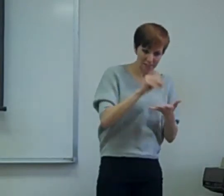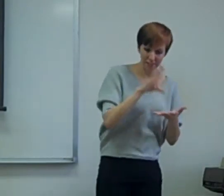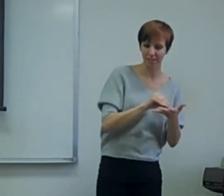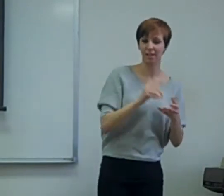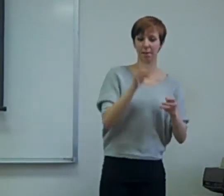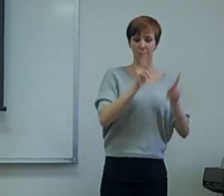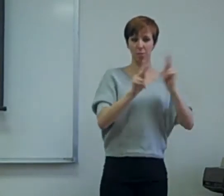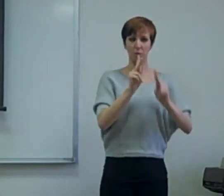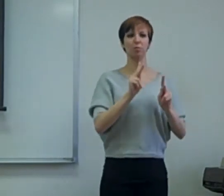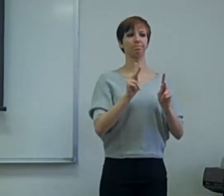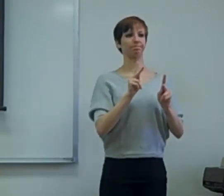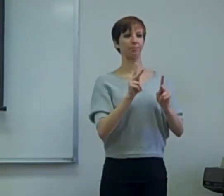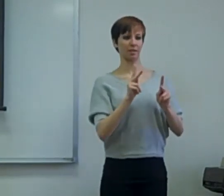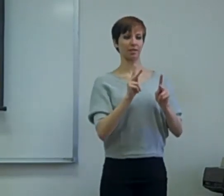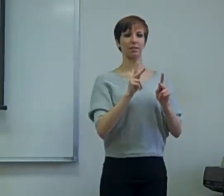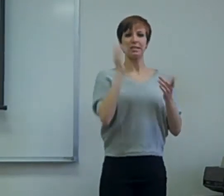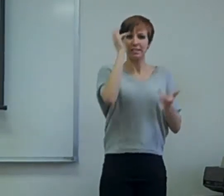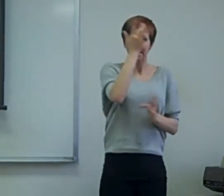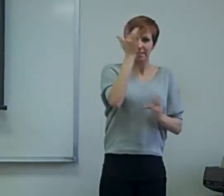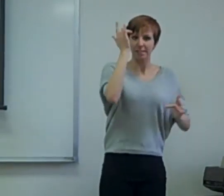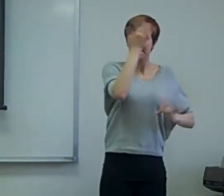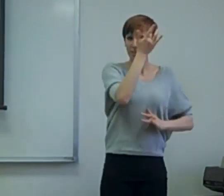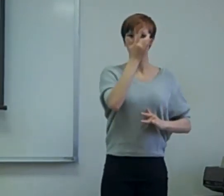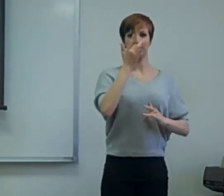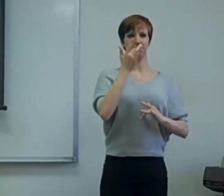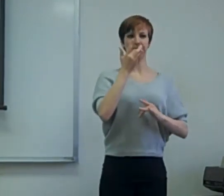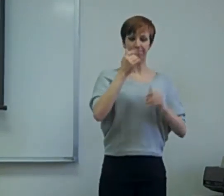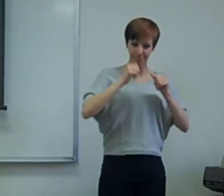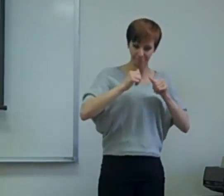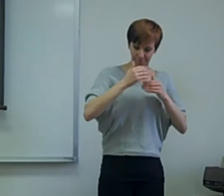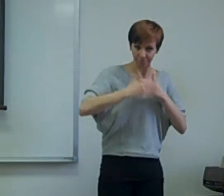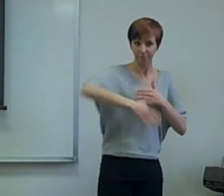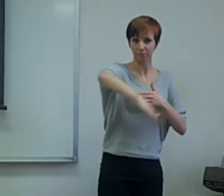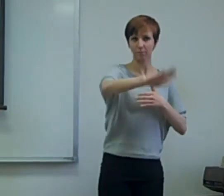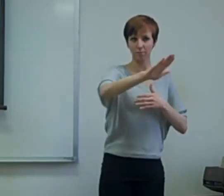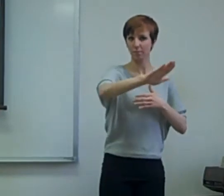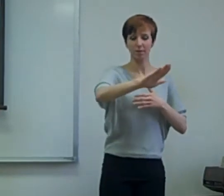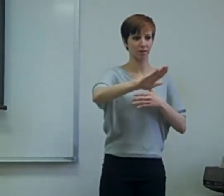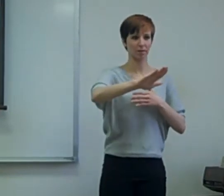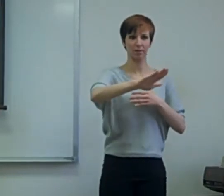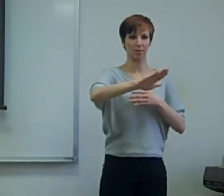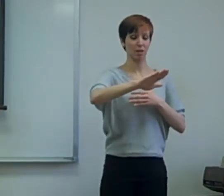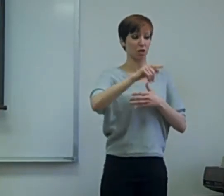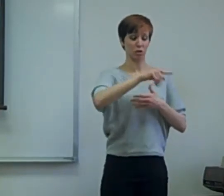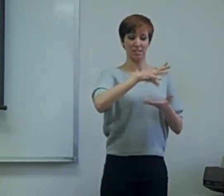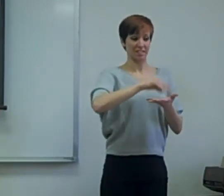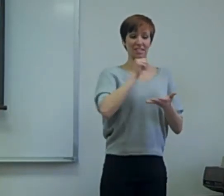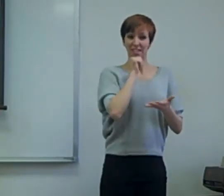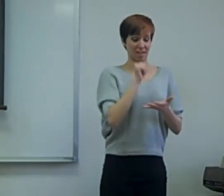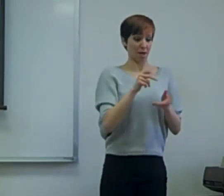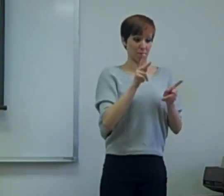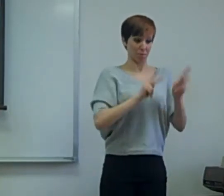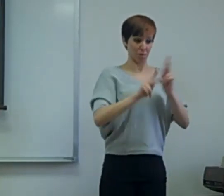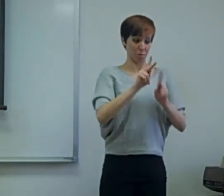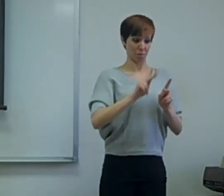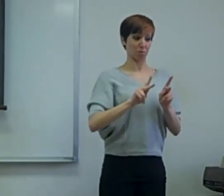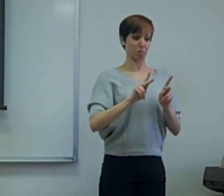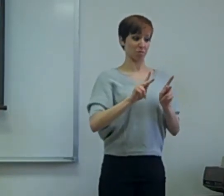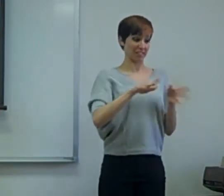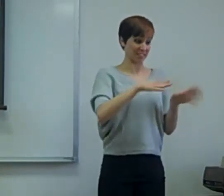diagnosis. She didn't study the people who survived after they died. She was studying the